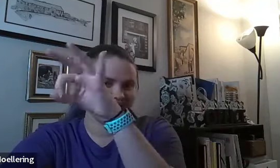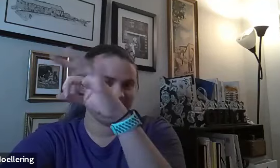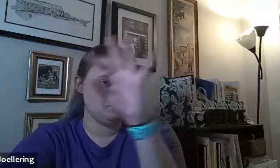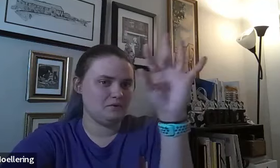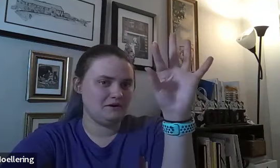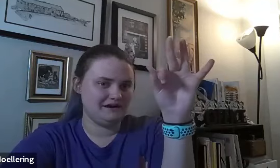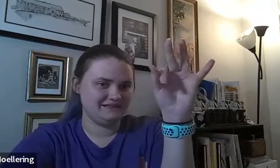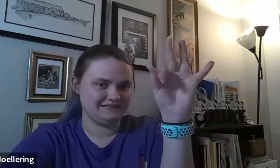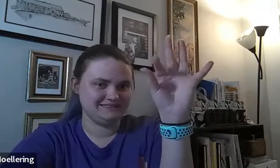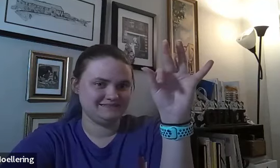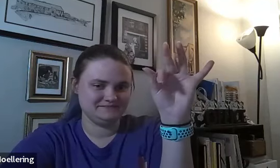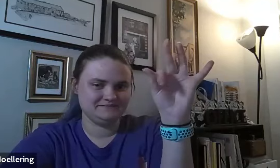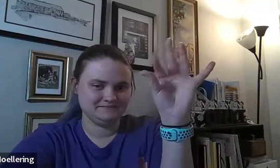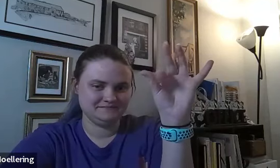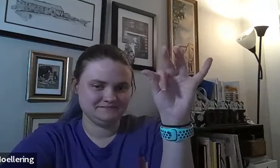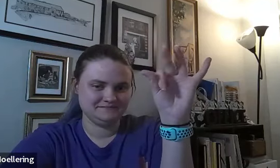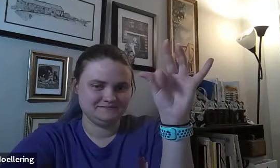19 or 19.